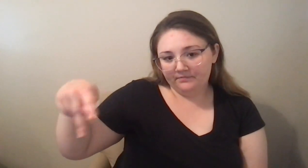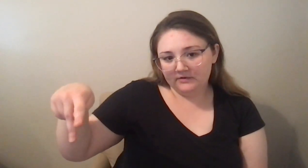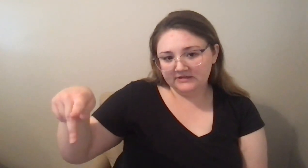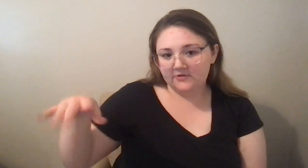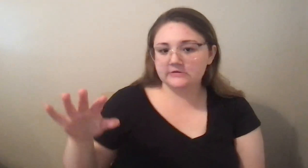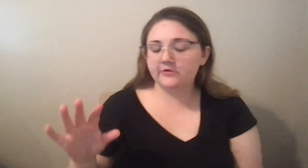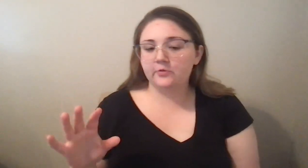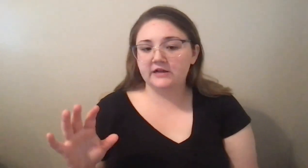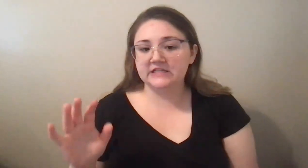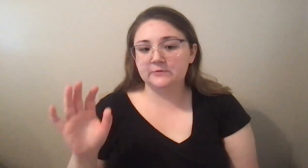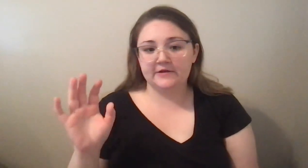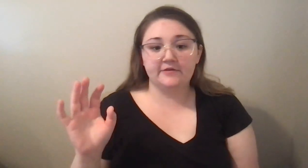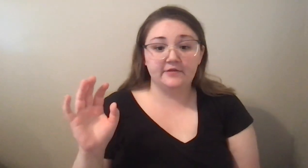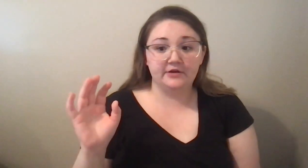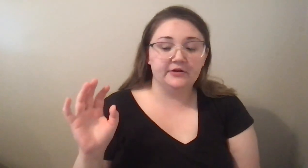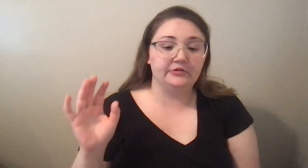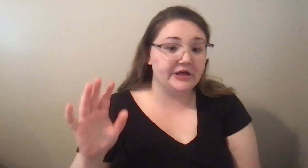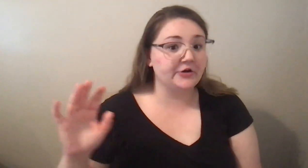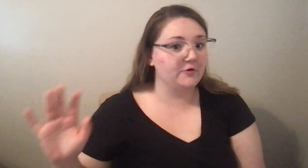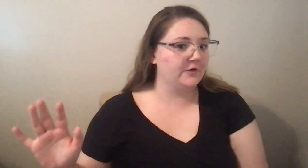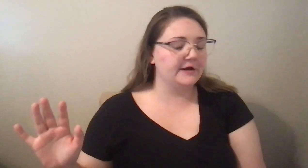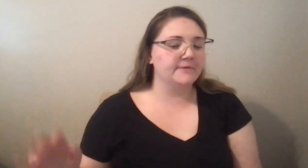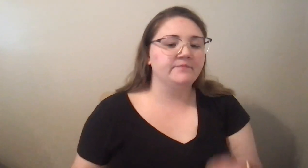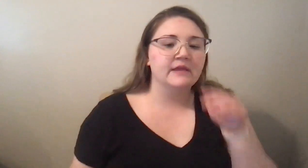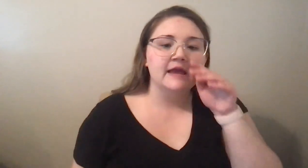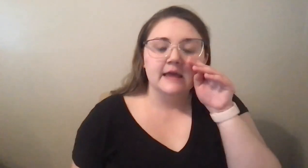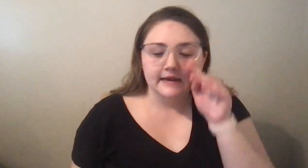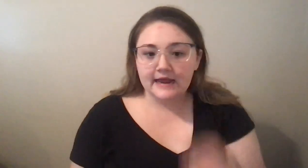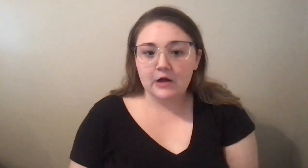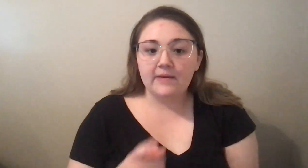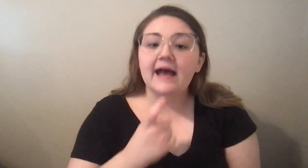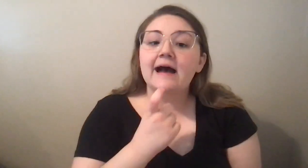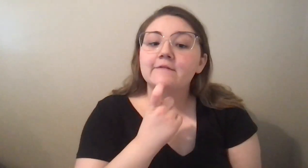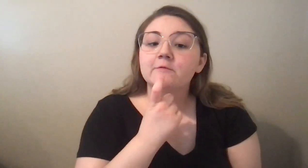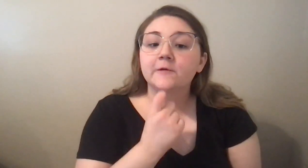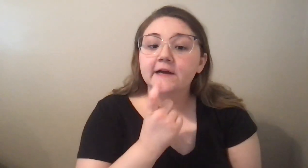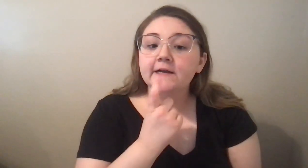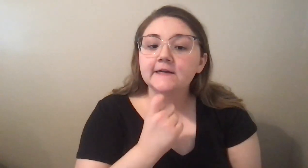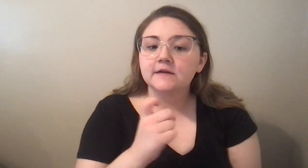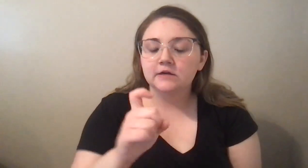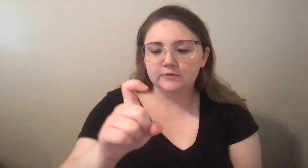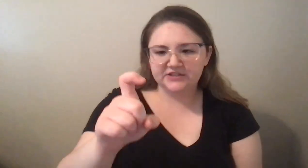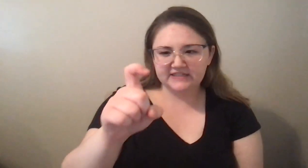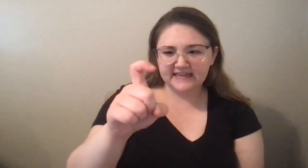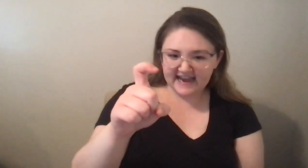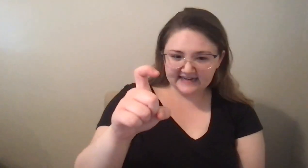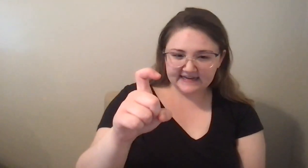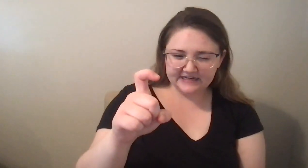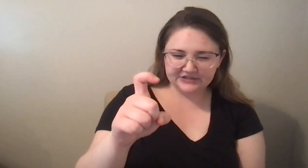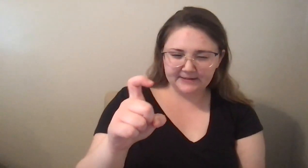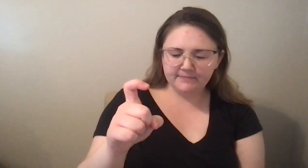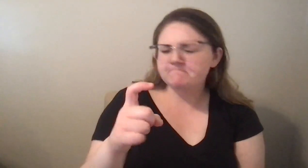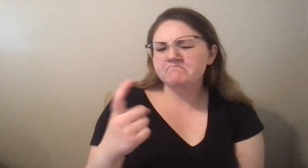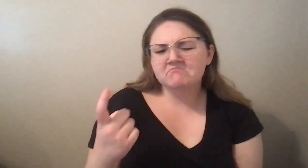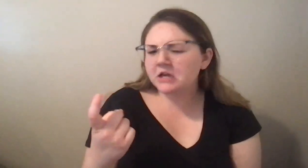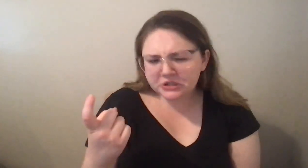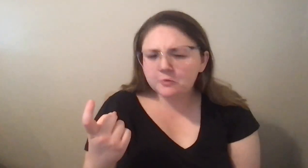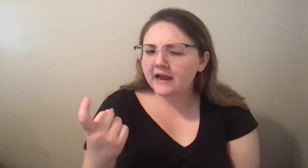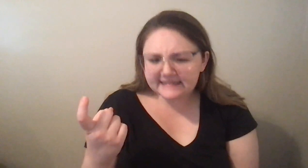purple. So those are the ones with the letter over here. Now we have red, which is the X hand shape. Not